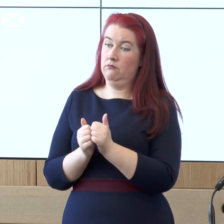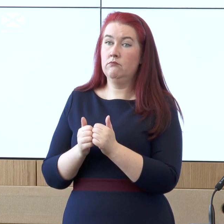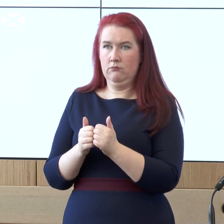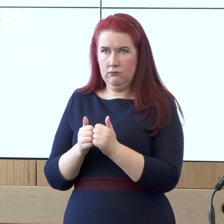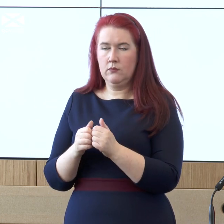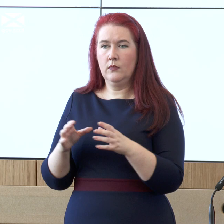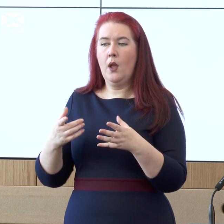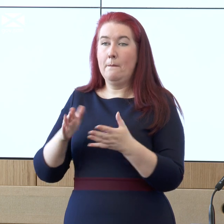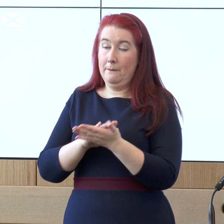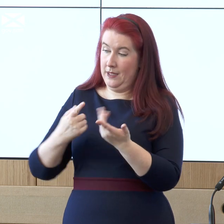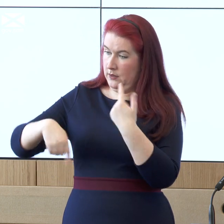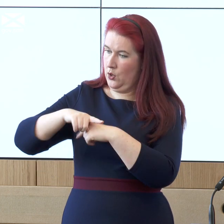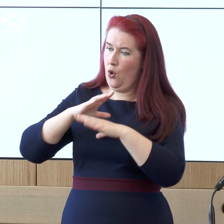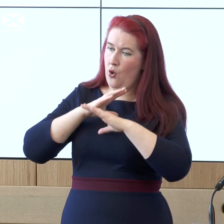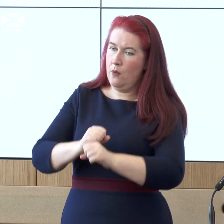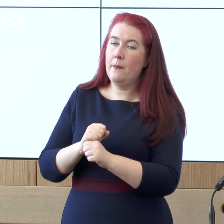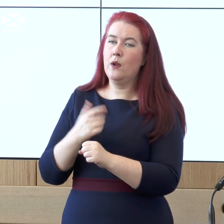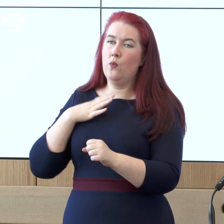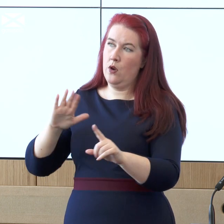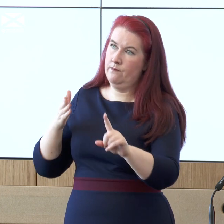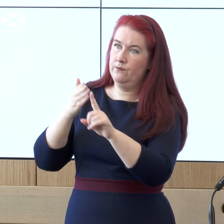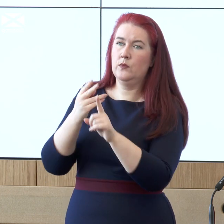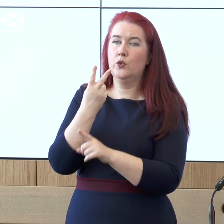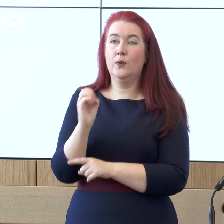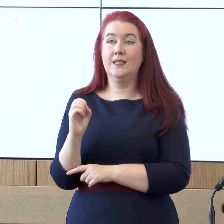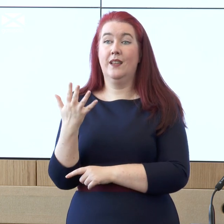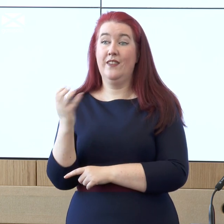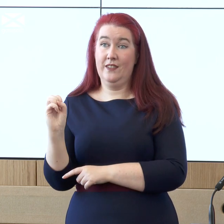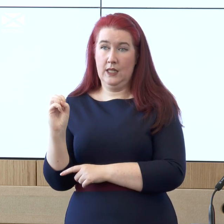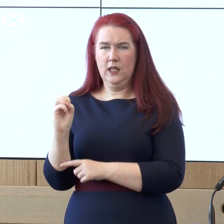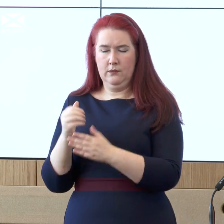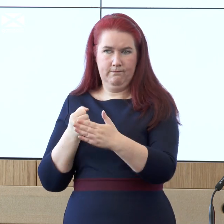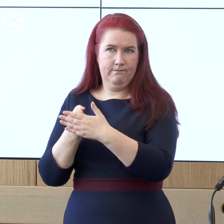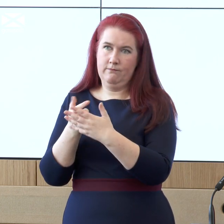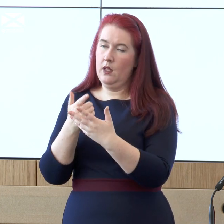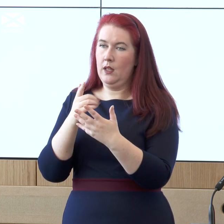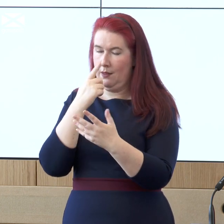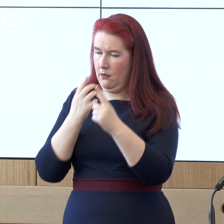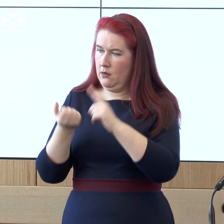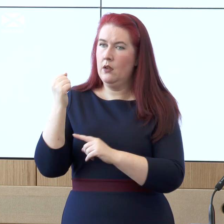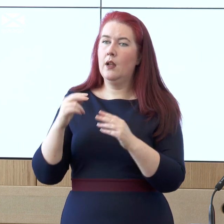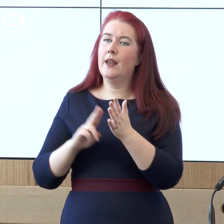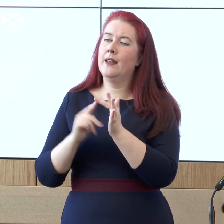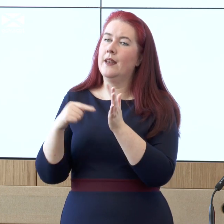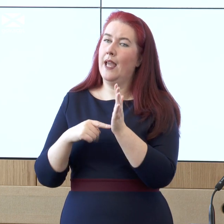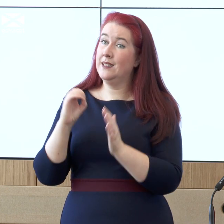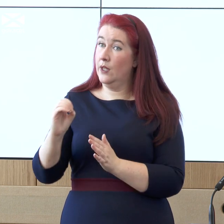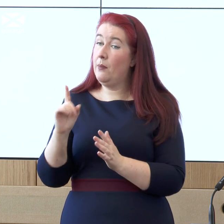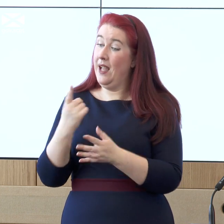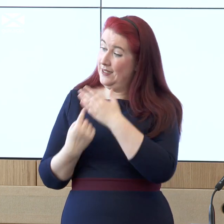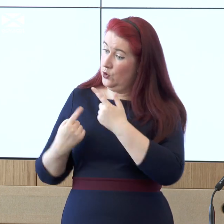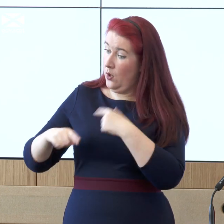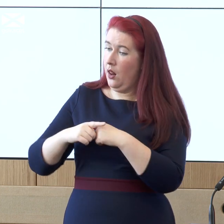us collectively to reach net zero by 2050 at the latest, and to do so individually as fast as